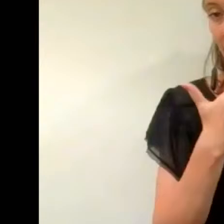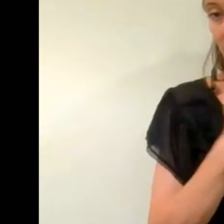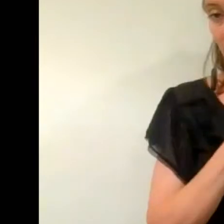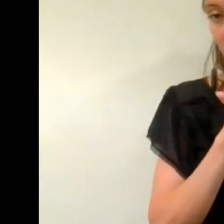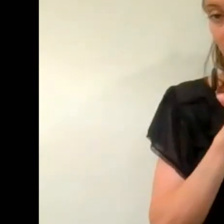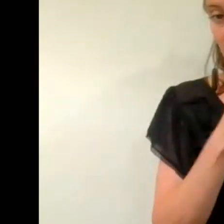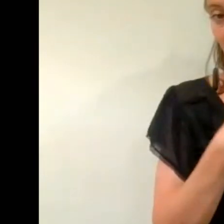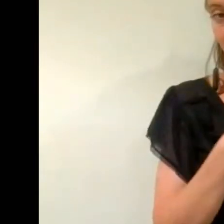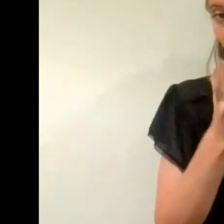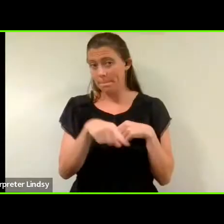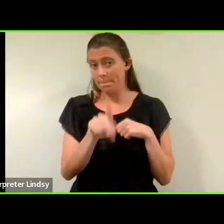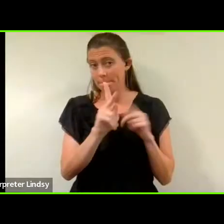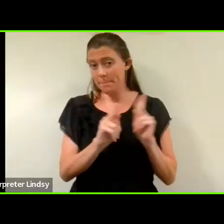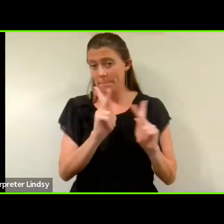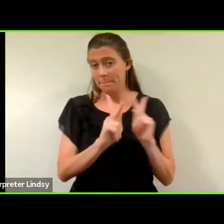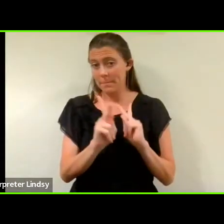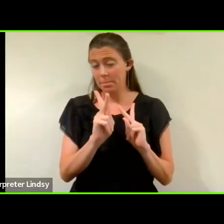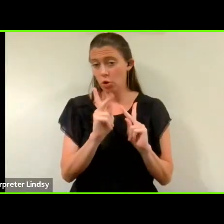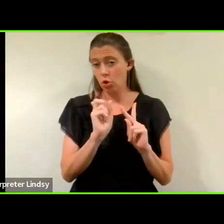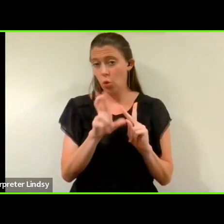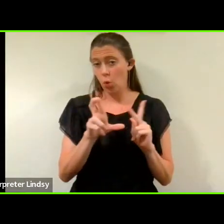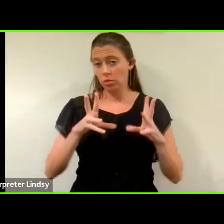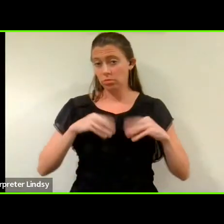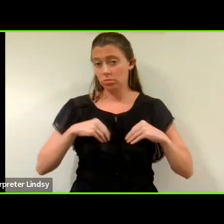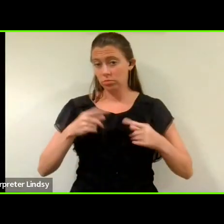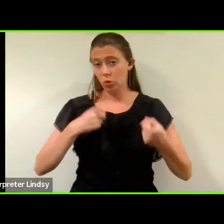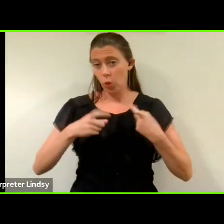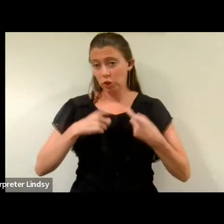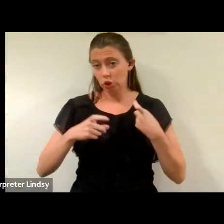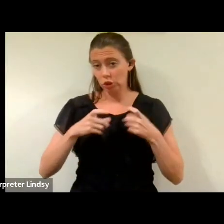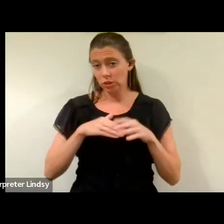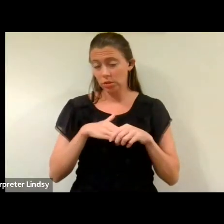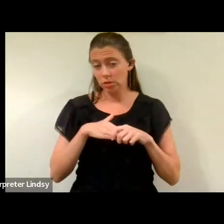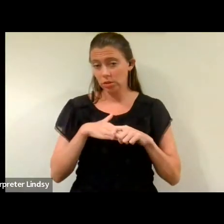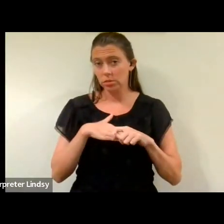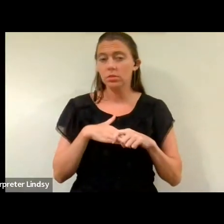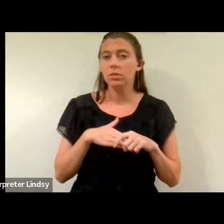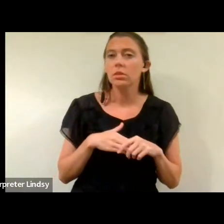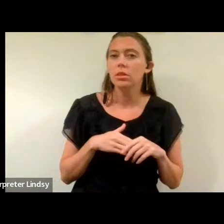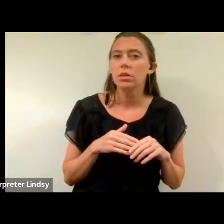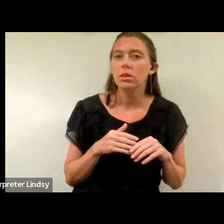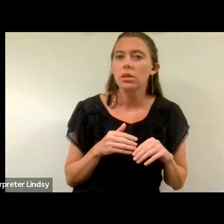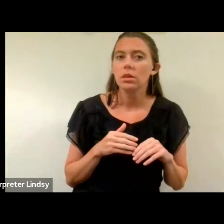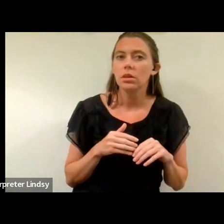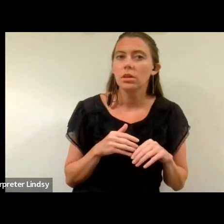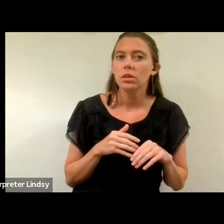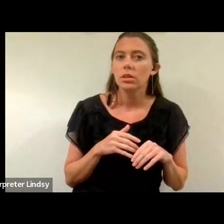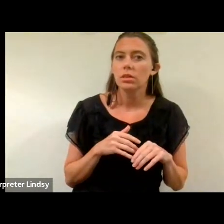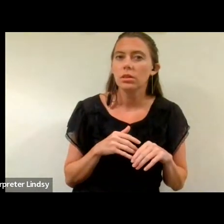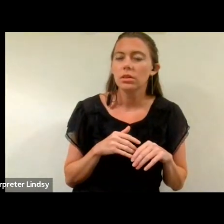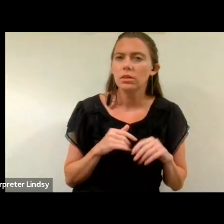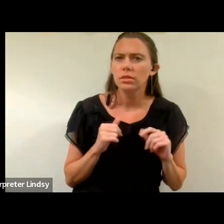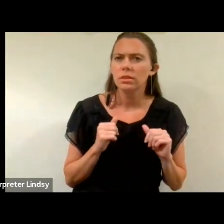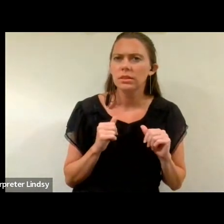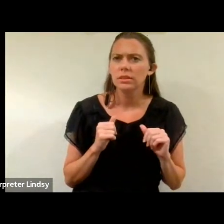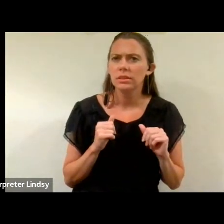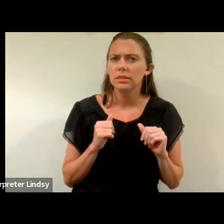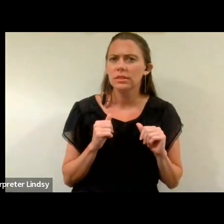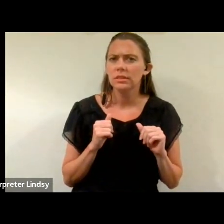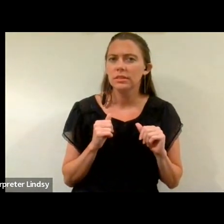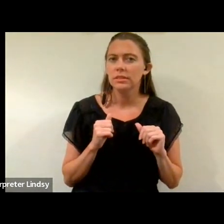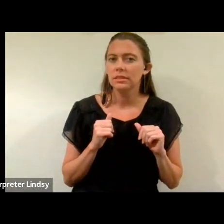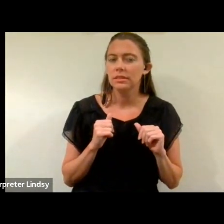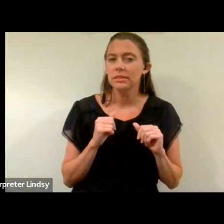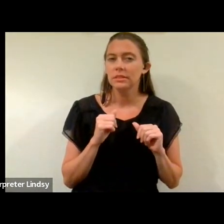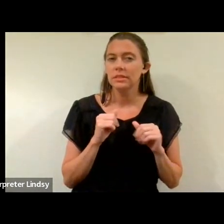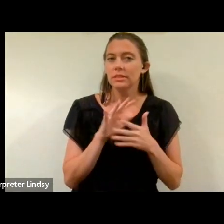questions or thoughts or concerns? That's not yeah. I would say that we